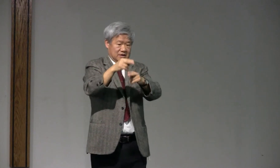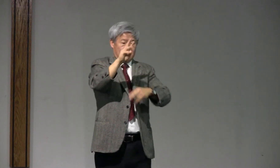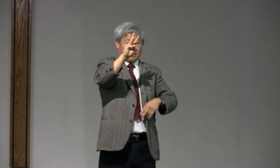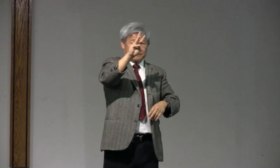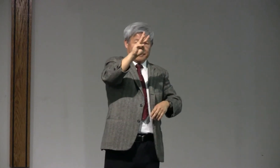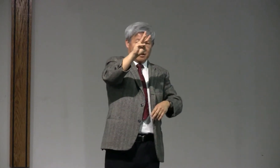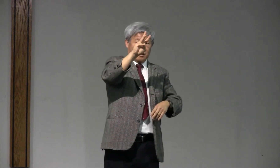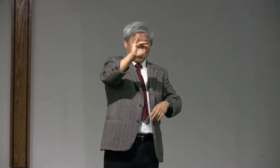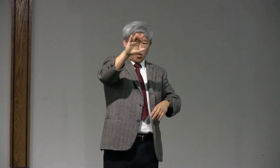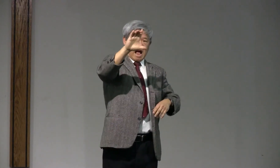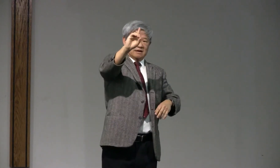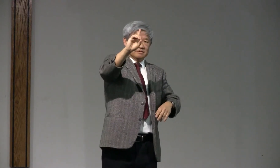In New Jersey,